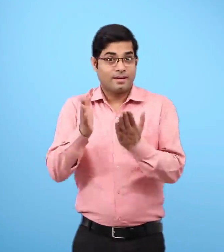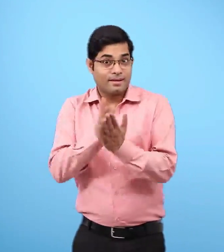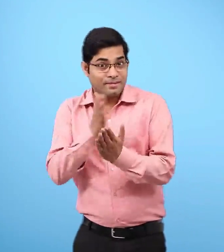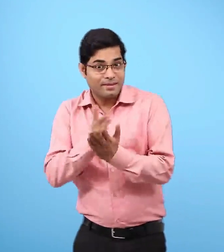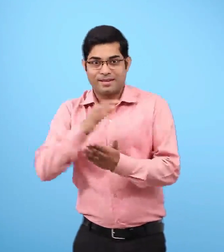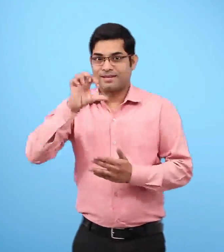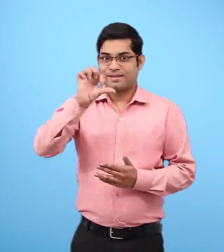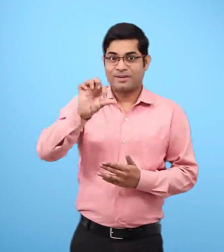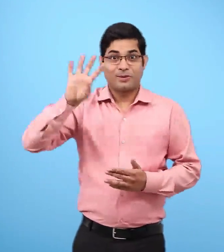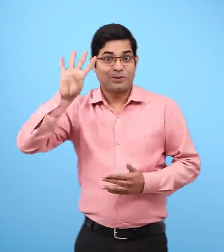Page 94.